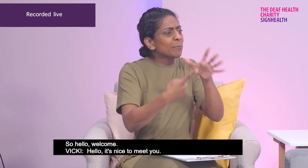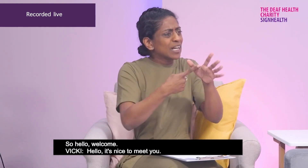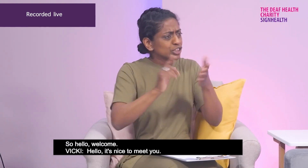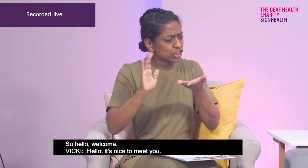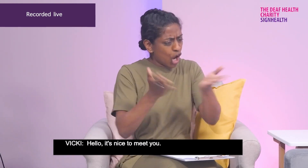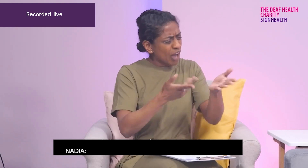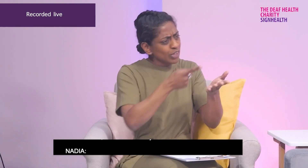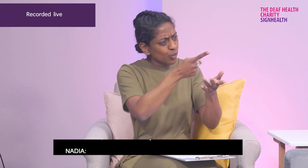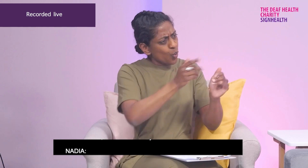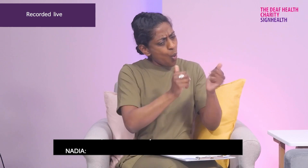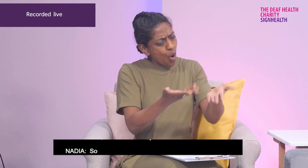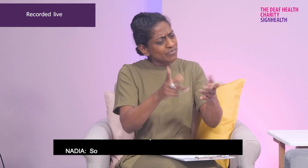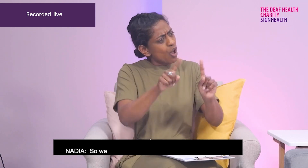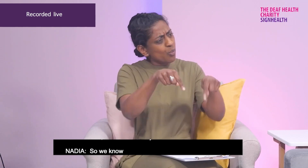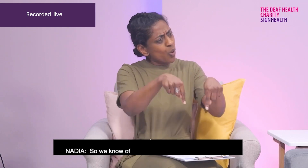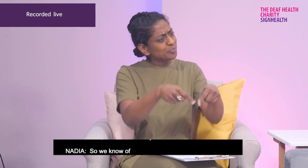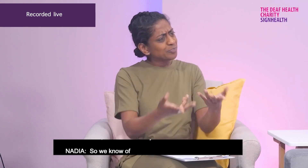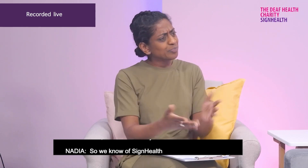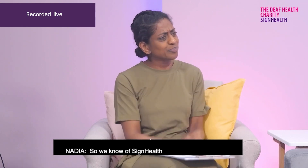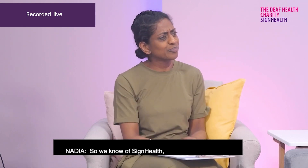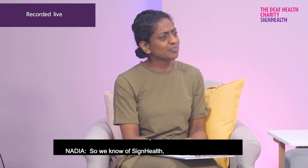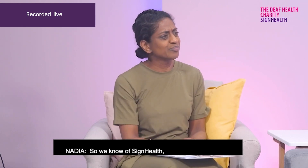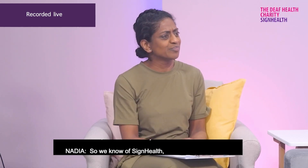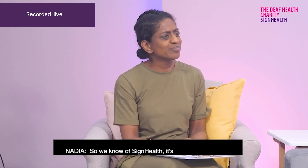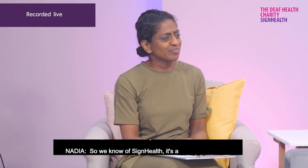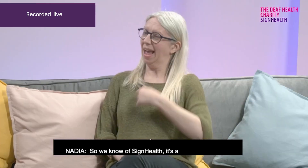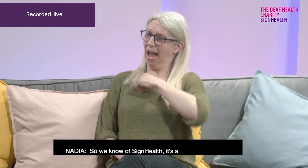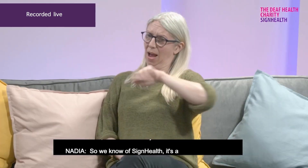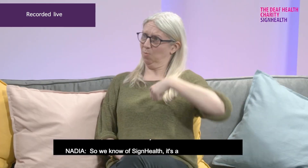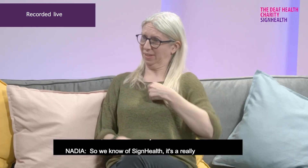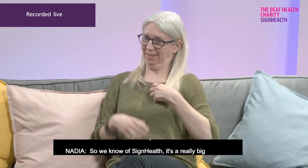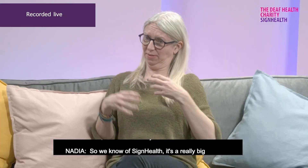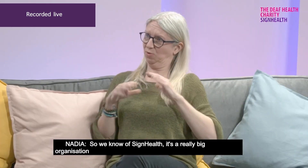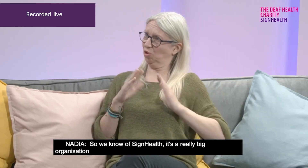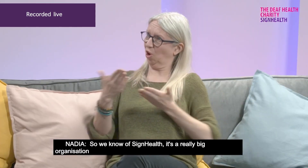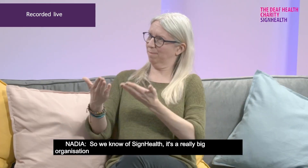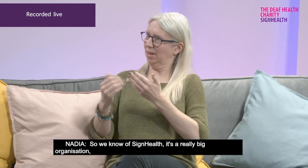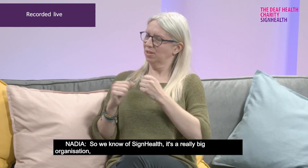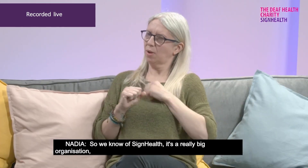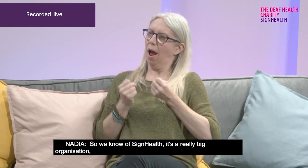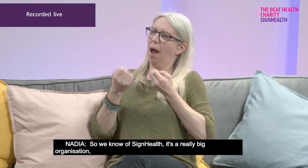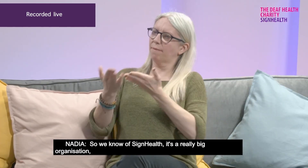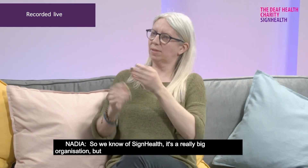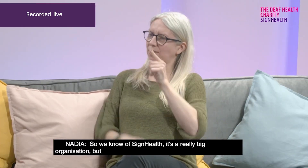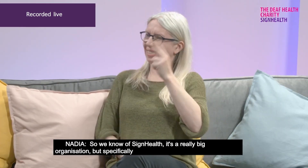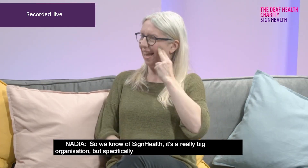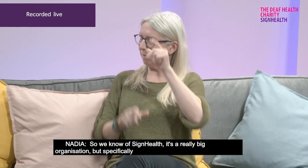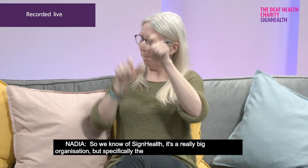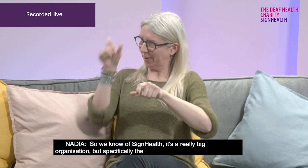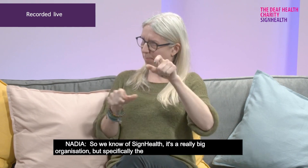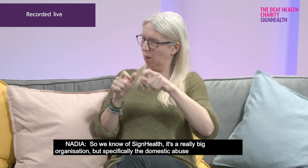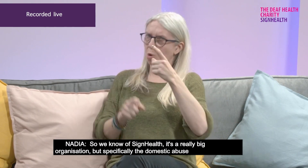So we know of SignHealth. It's a really big organisation, but specifically the domestic abuse services, what do you